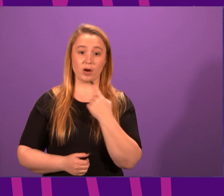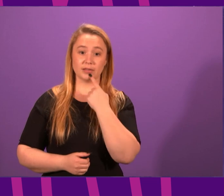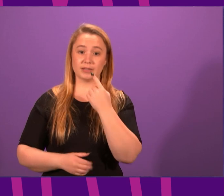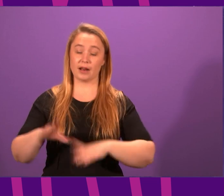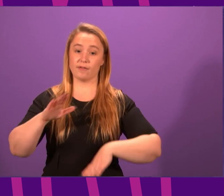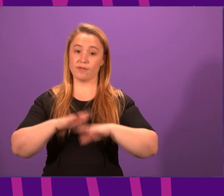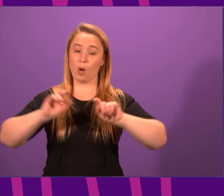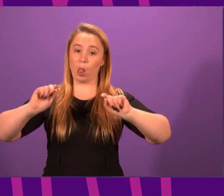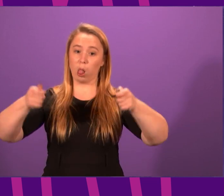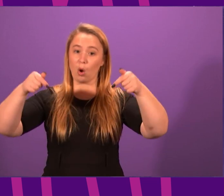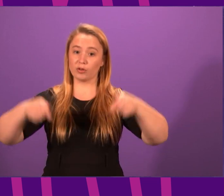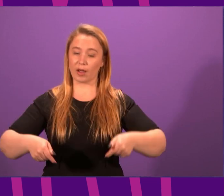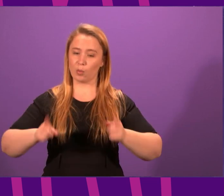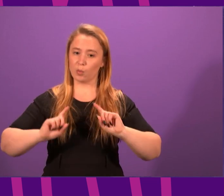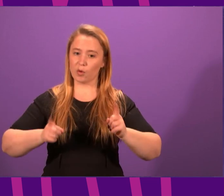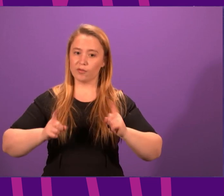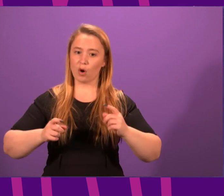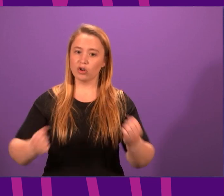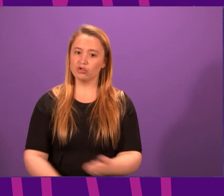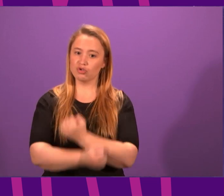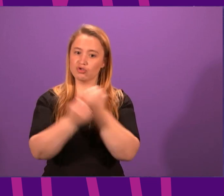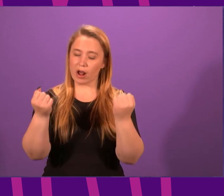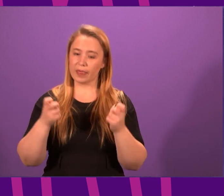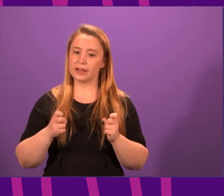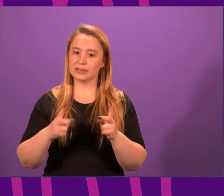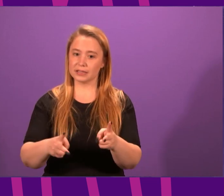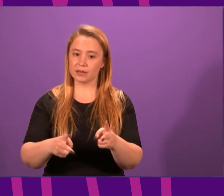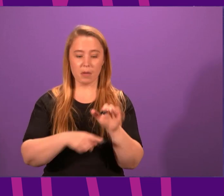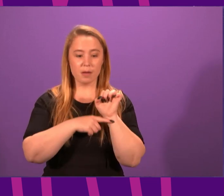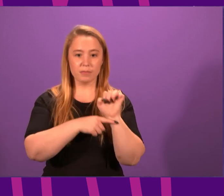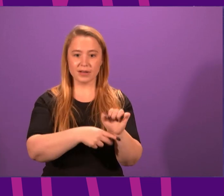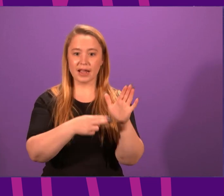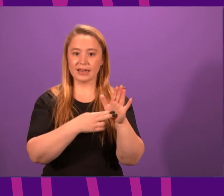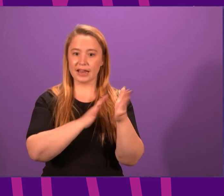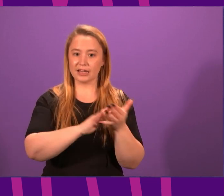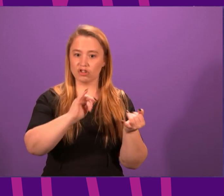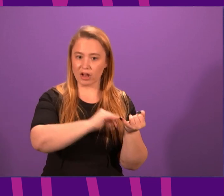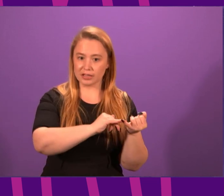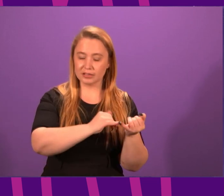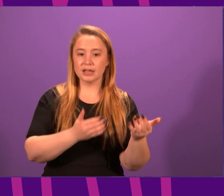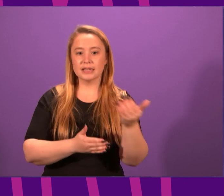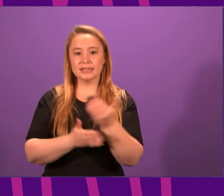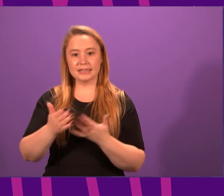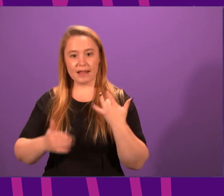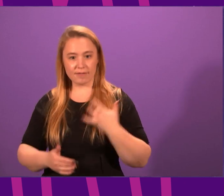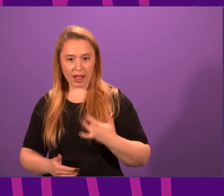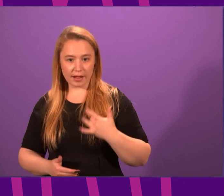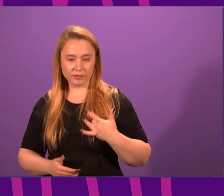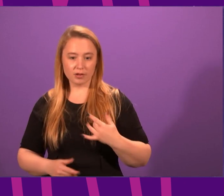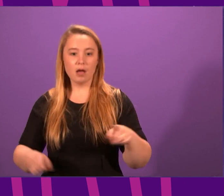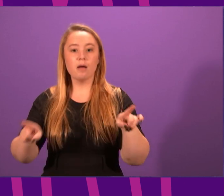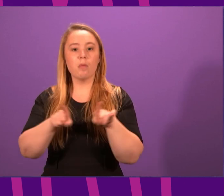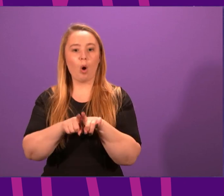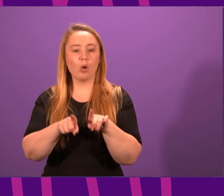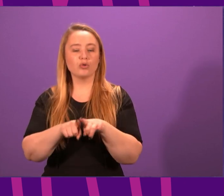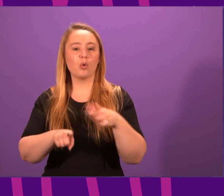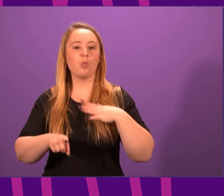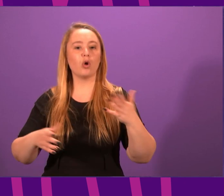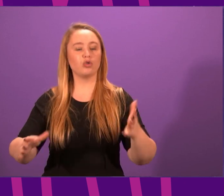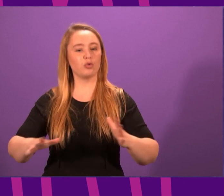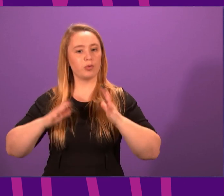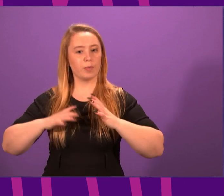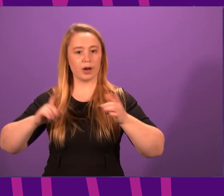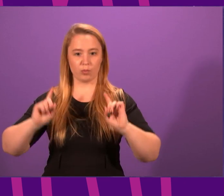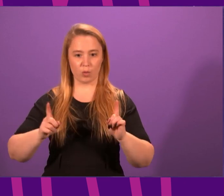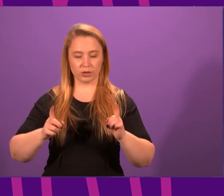helping to strengthen our systems. Yes, it was about protecting the NHS. Yes, it was about saving lives, but it was also to give us time to prepare and strengthen